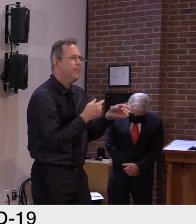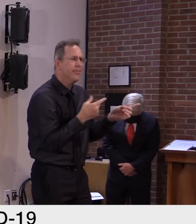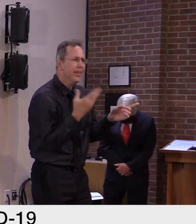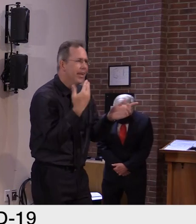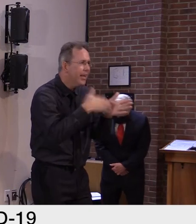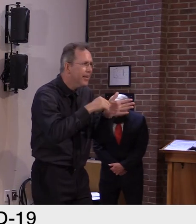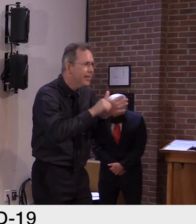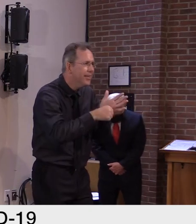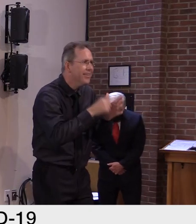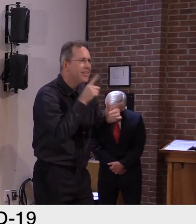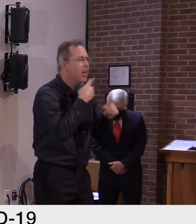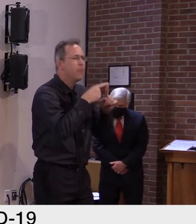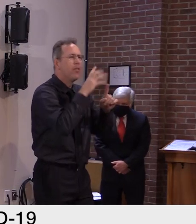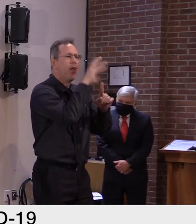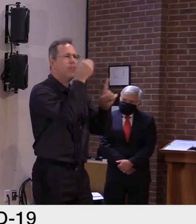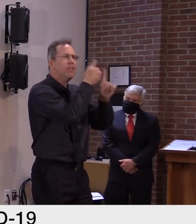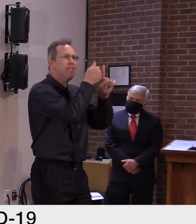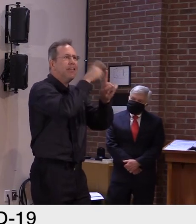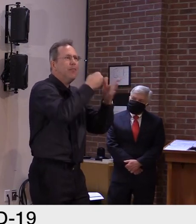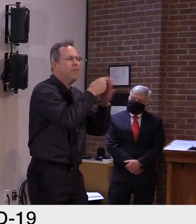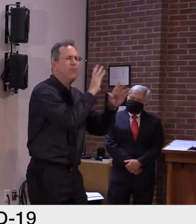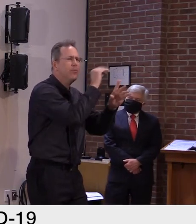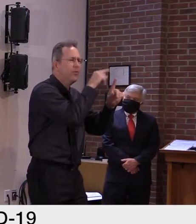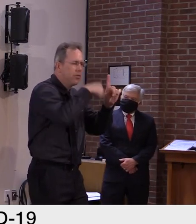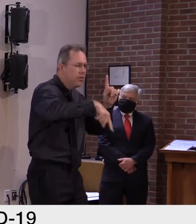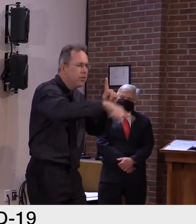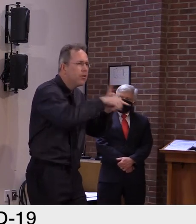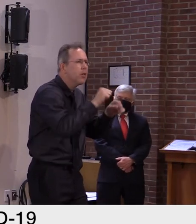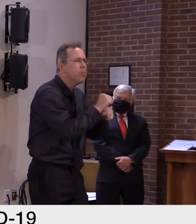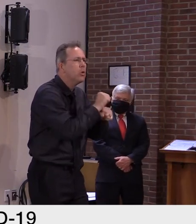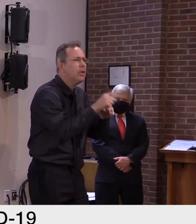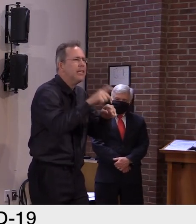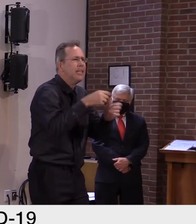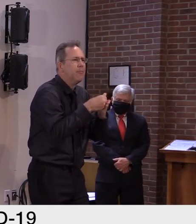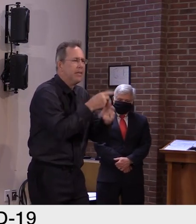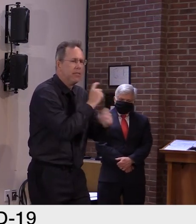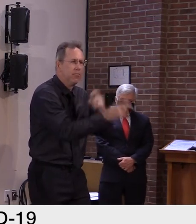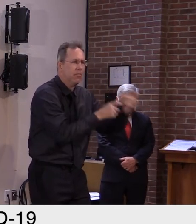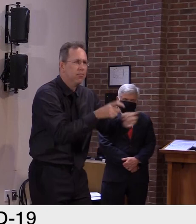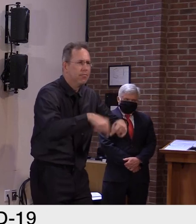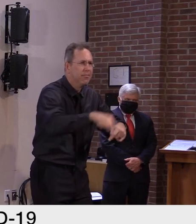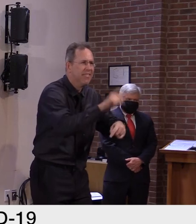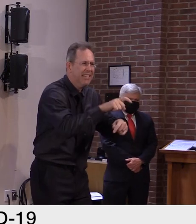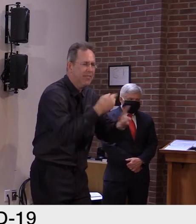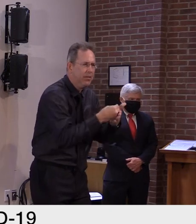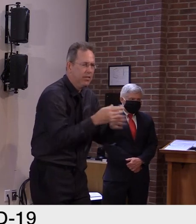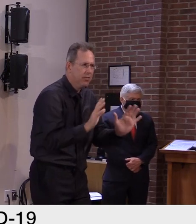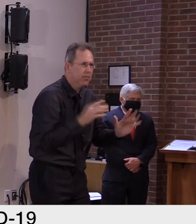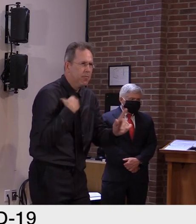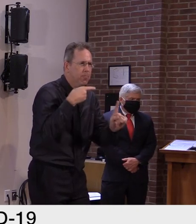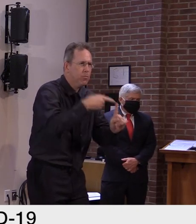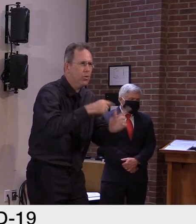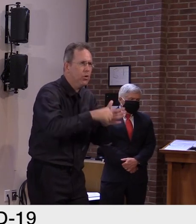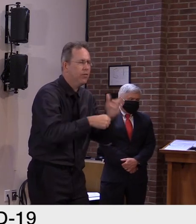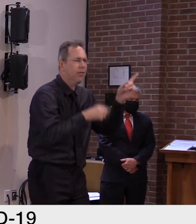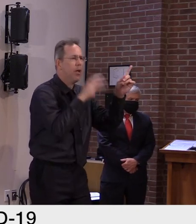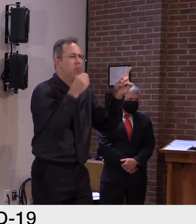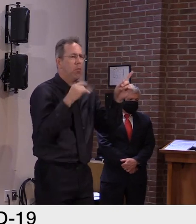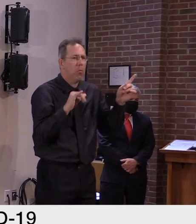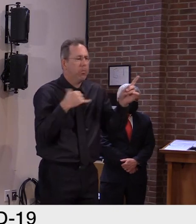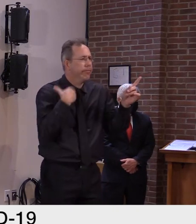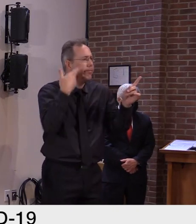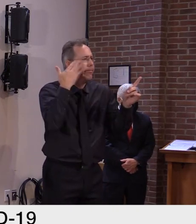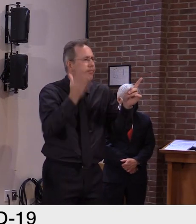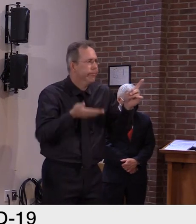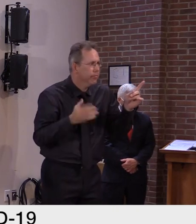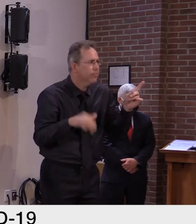the companies, it's about the employees. So we are advocating, asking them to come to the aid of